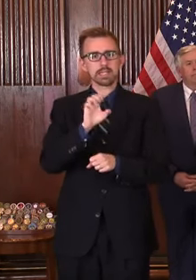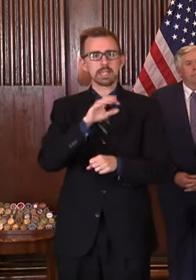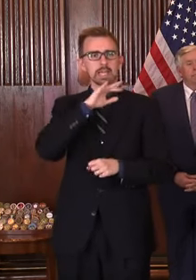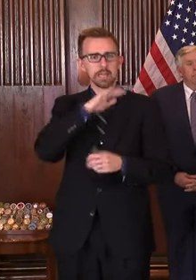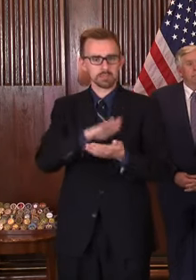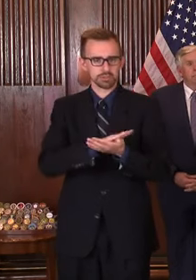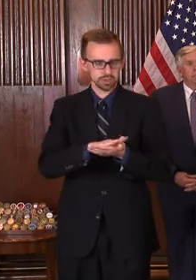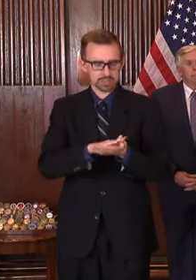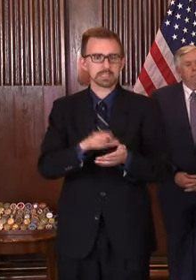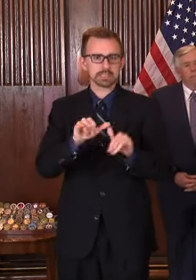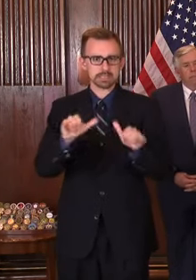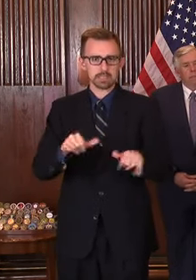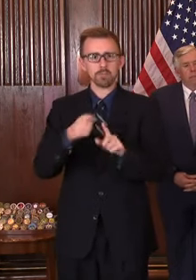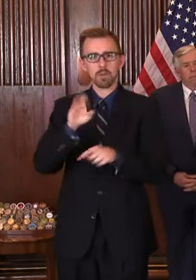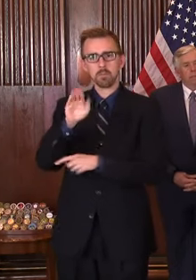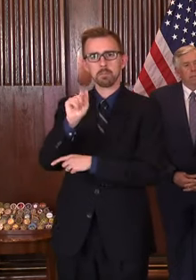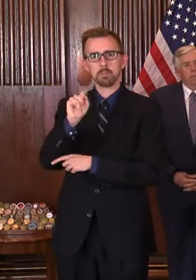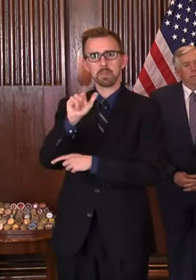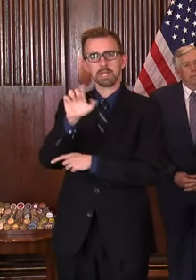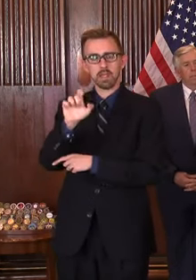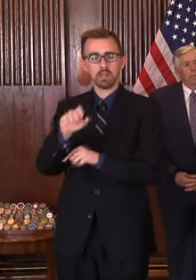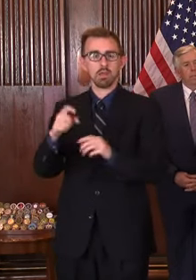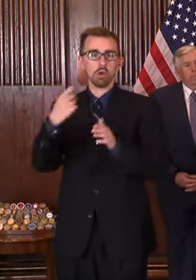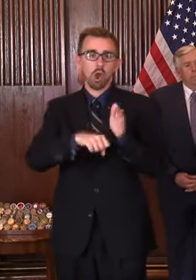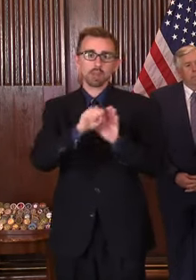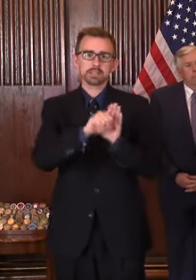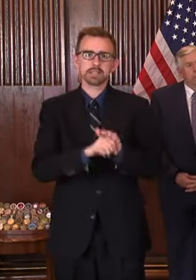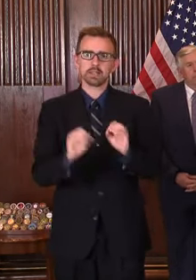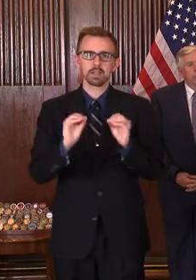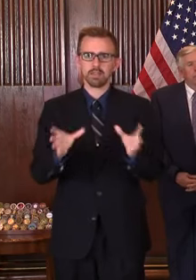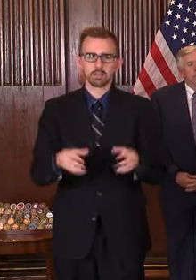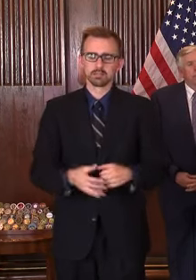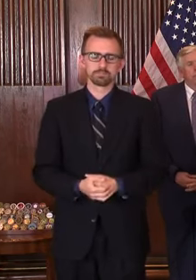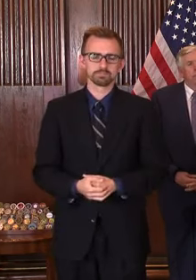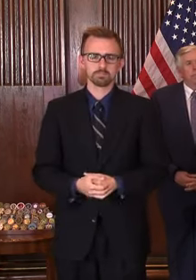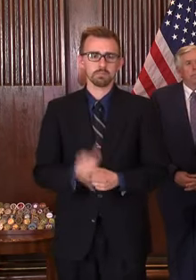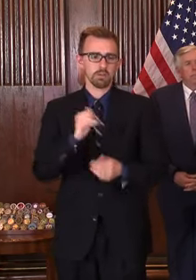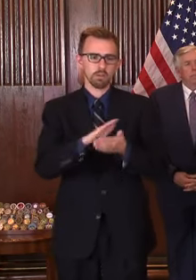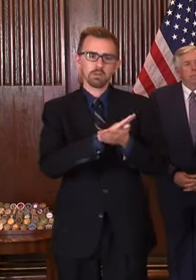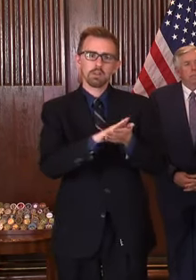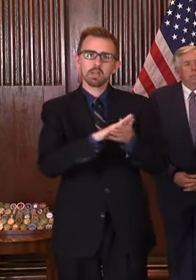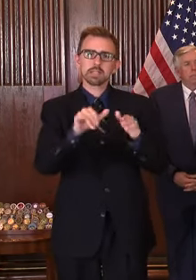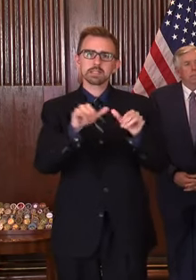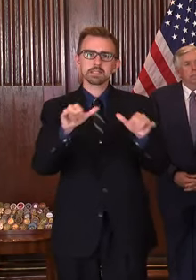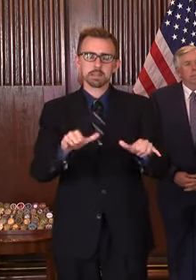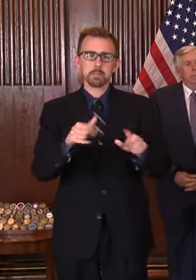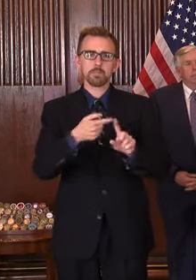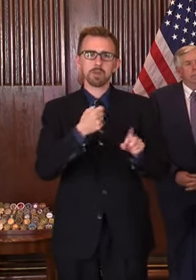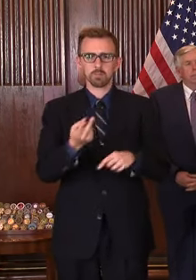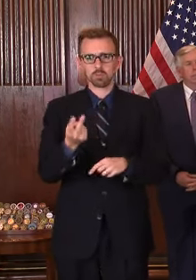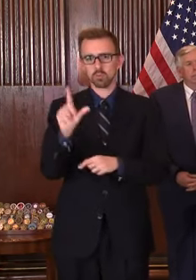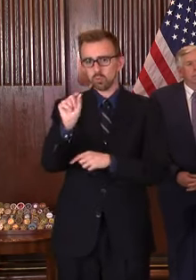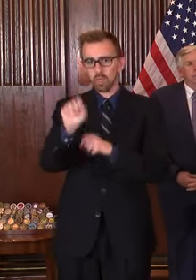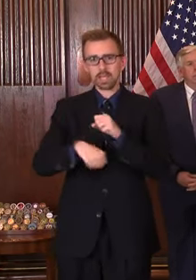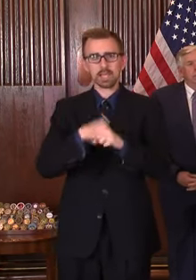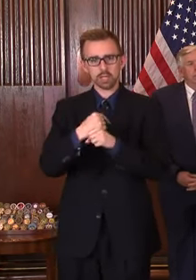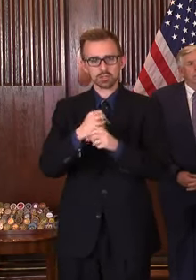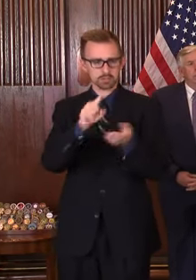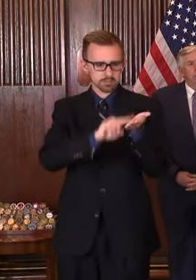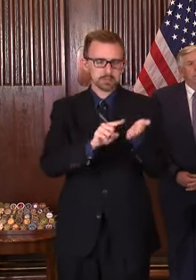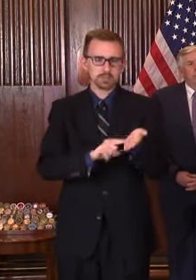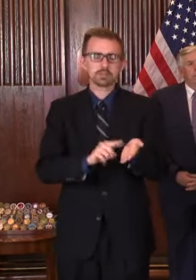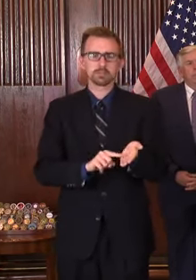from Battelle Laboratories at no cost to the state of Missouri. The decontamination system is the result of 2 decades of research, and